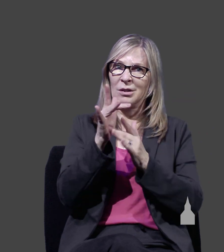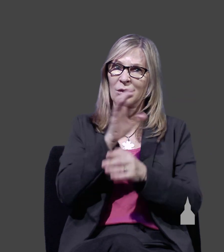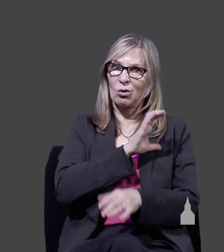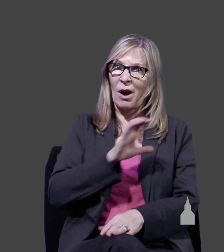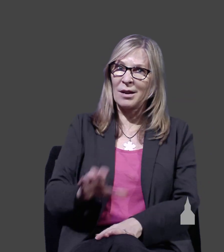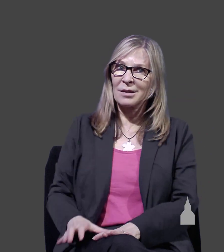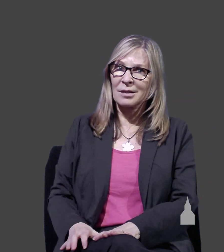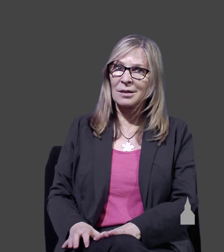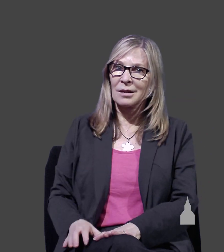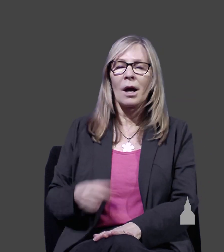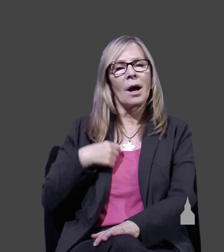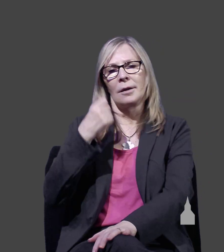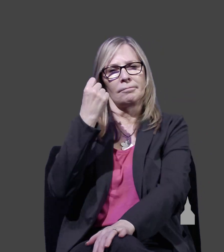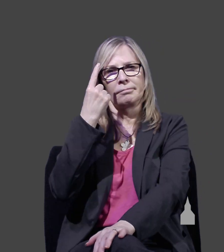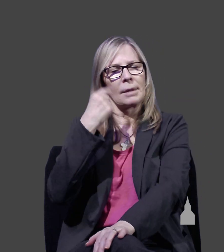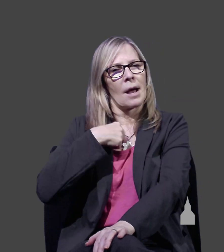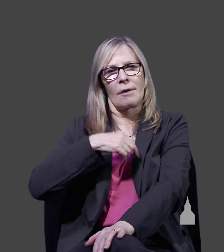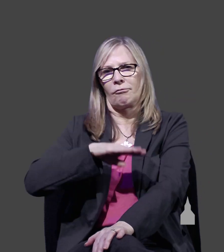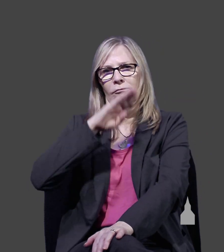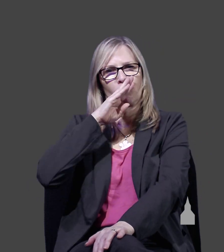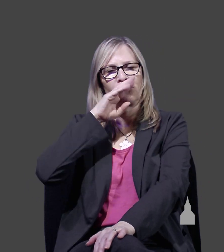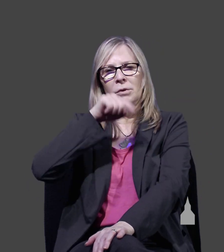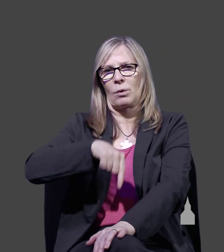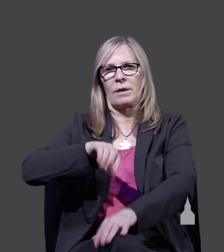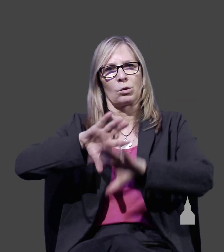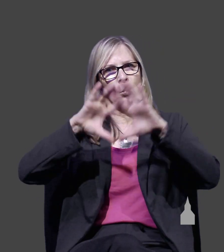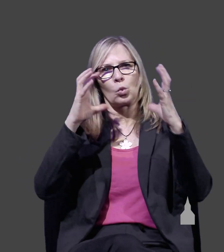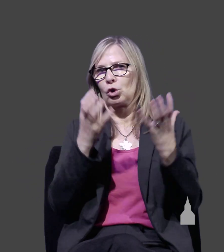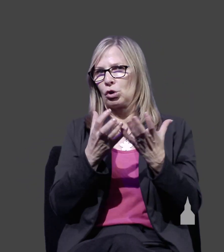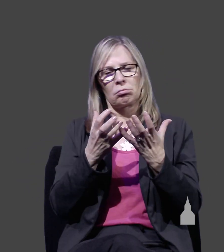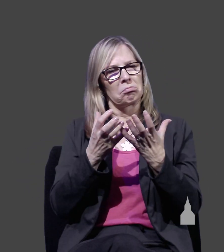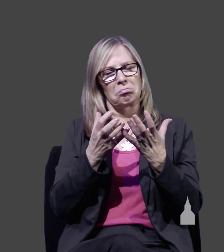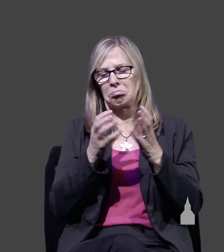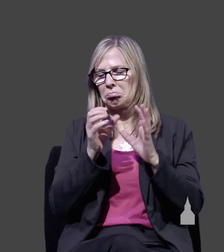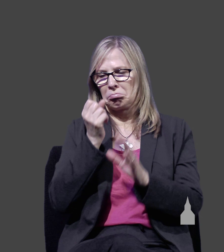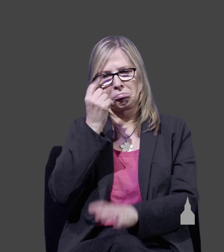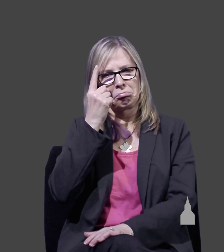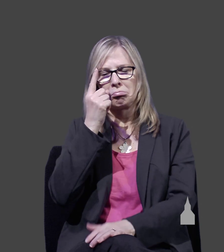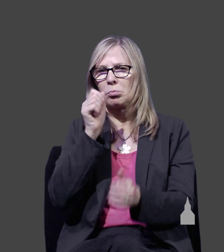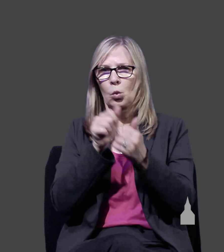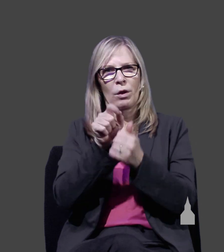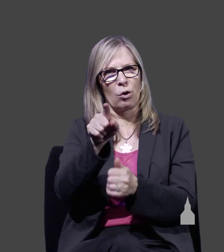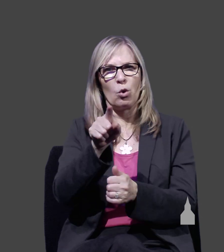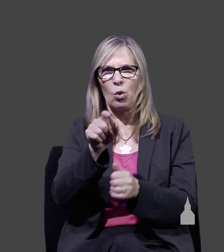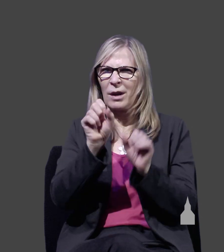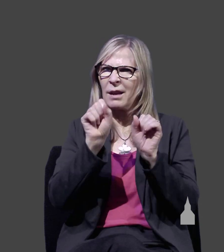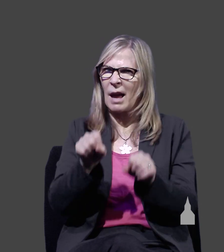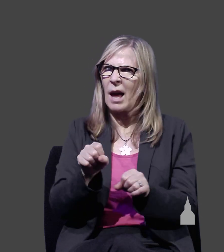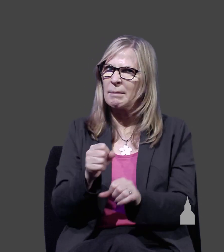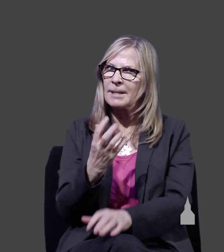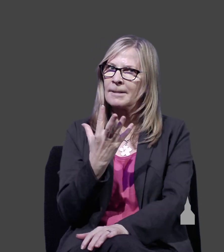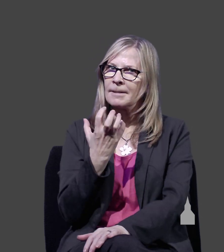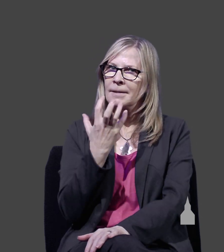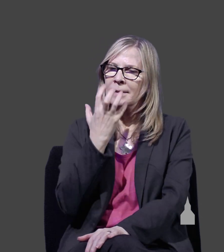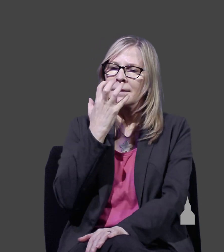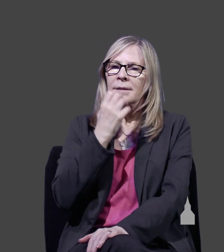I get it. Nobody's more frustrated with this world than I am. I'm right there with you. It is infuriating.